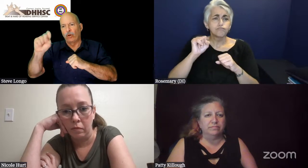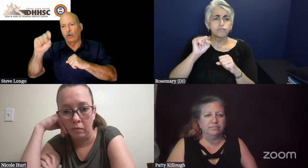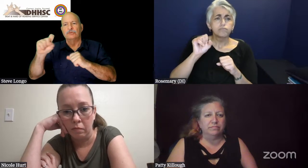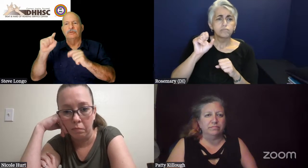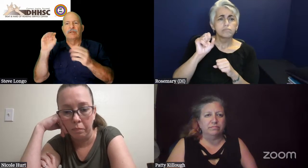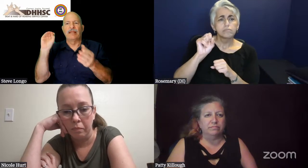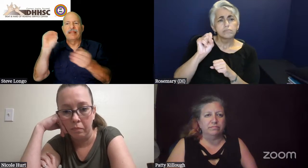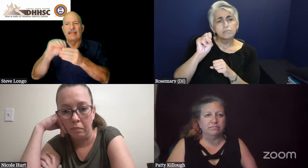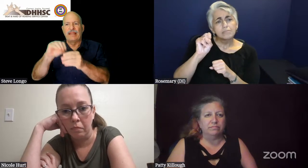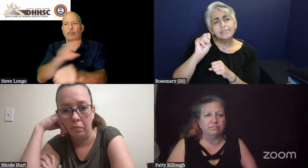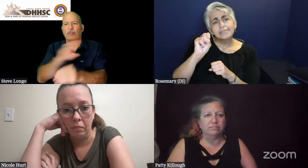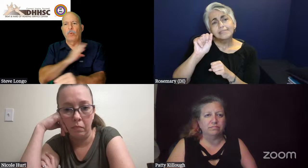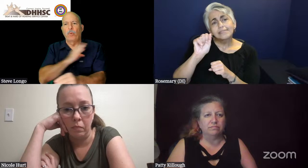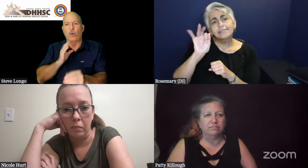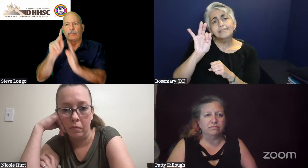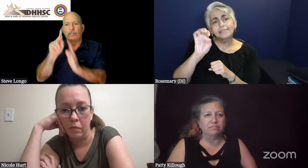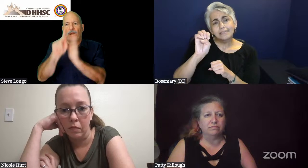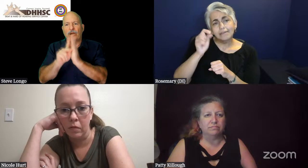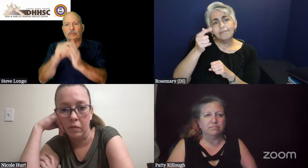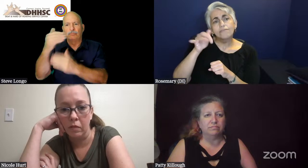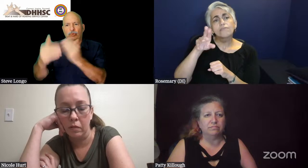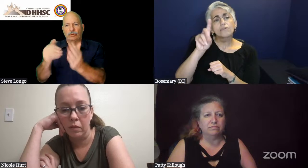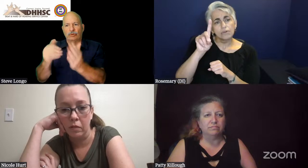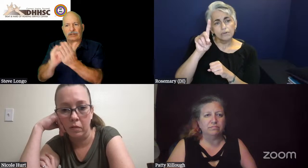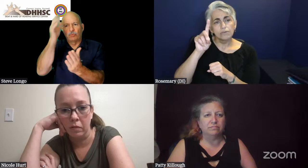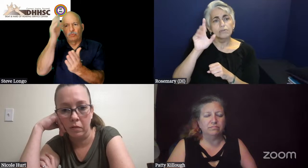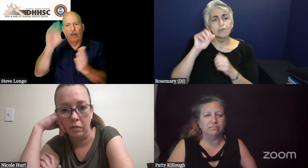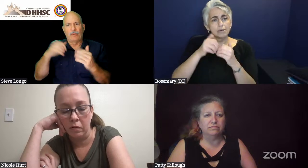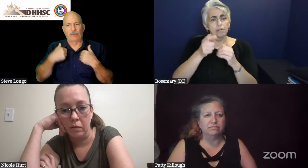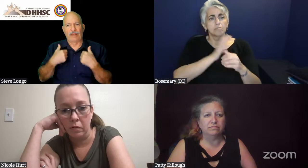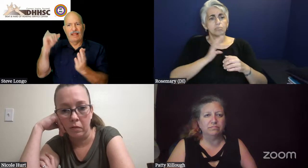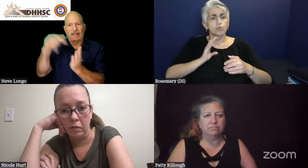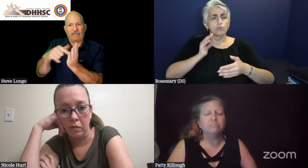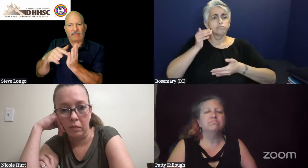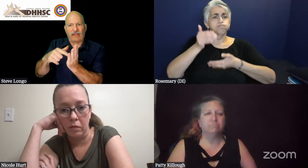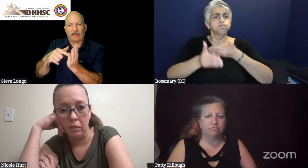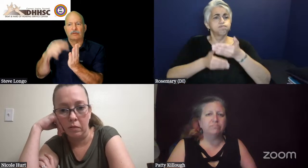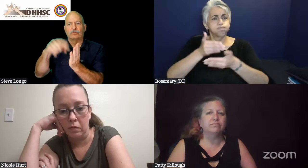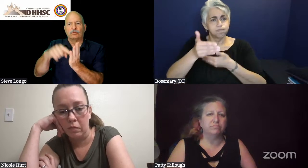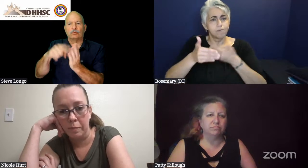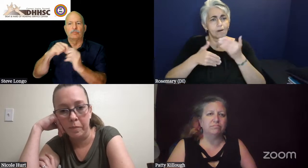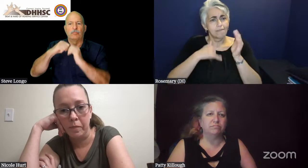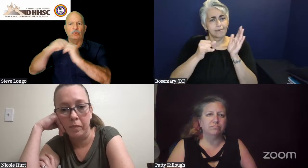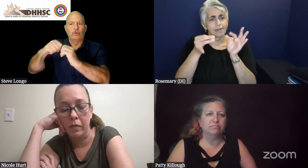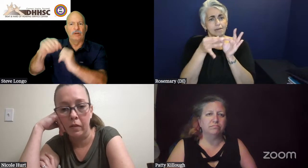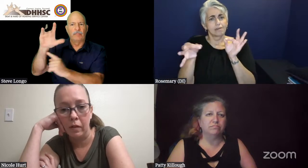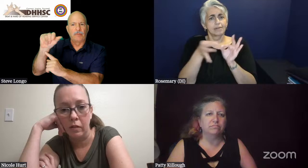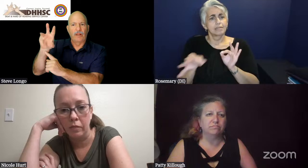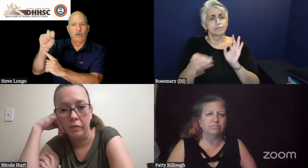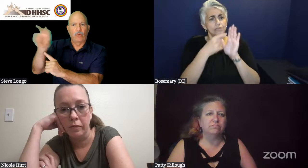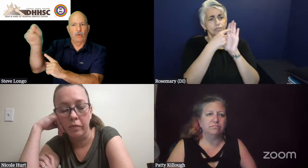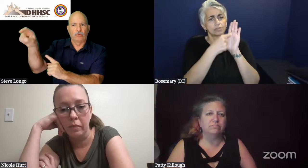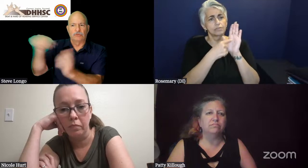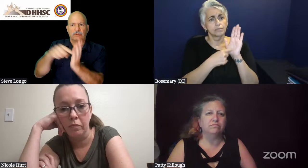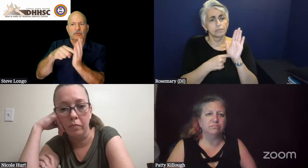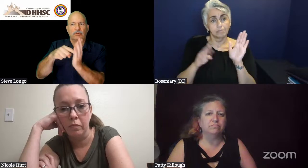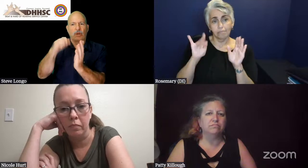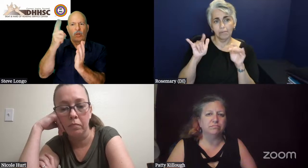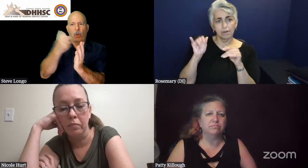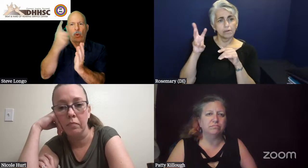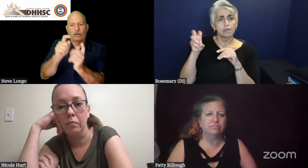to put in protective safeguards how, in terms of how the